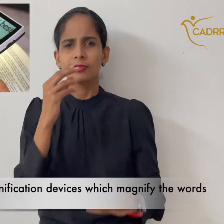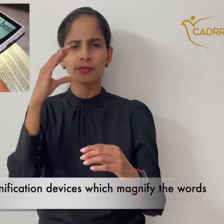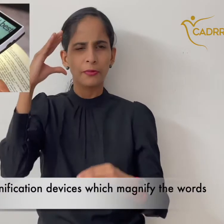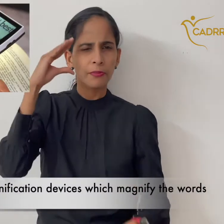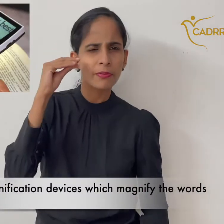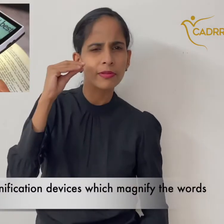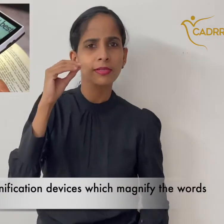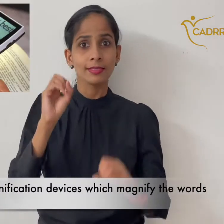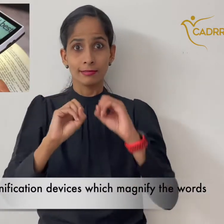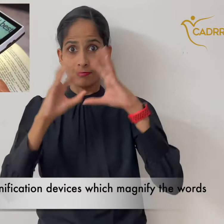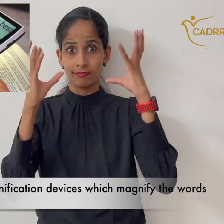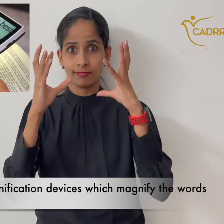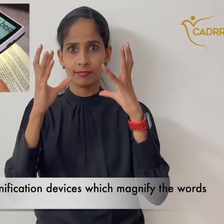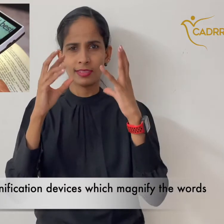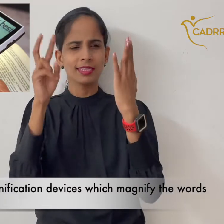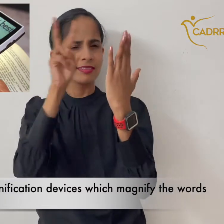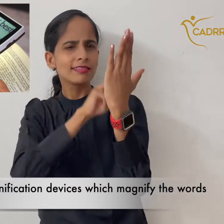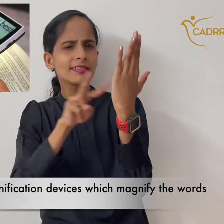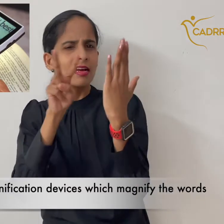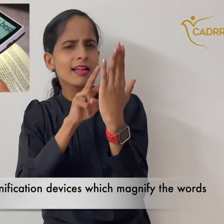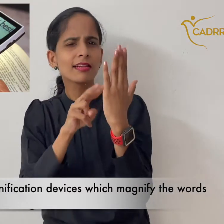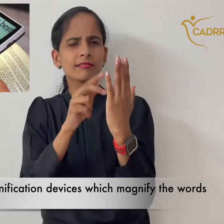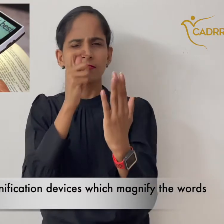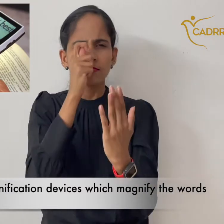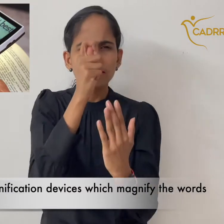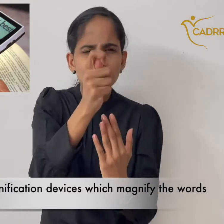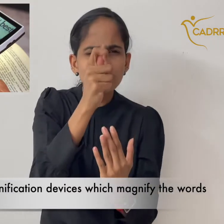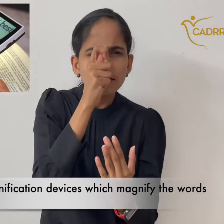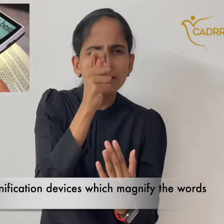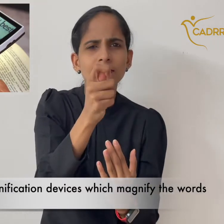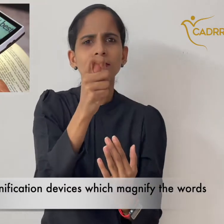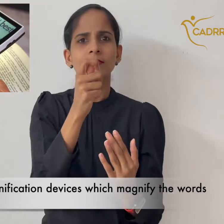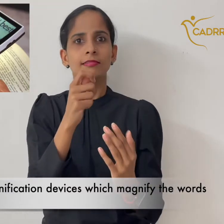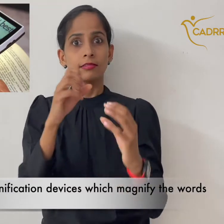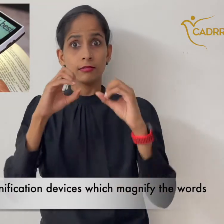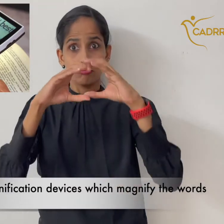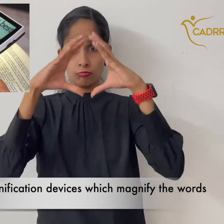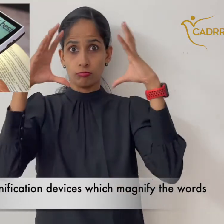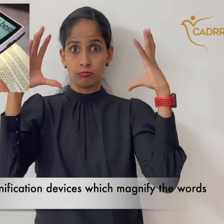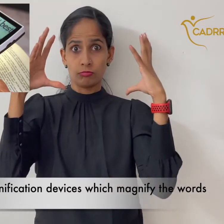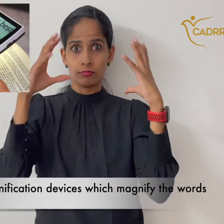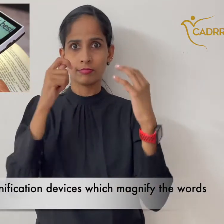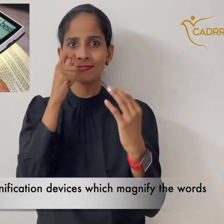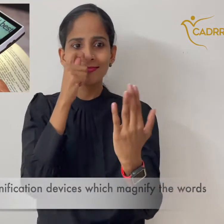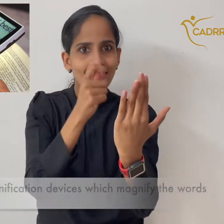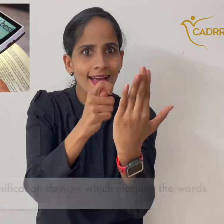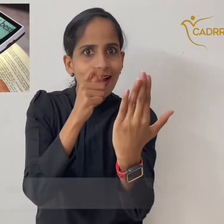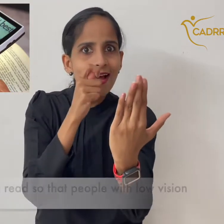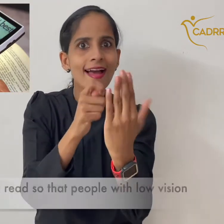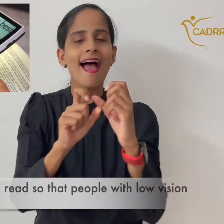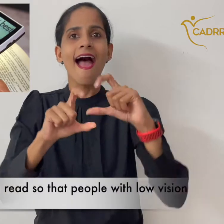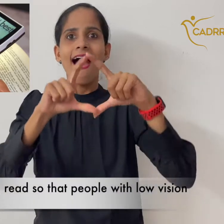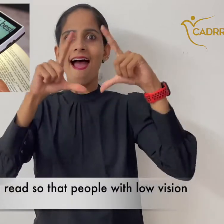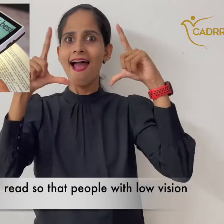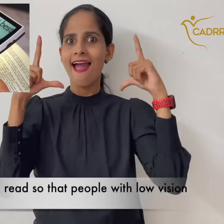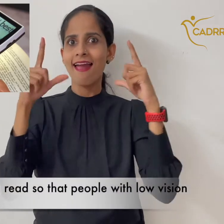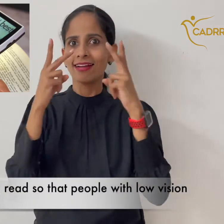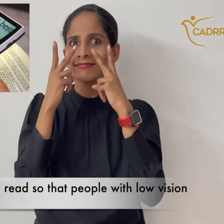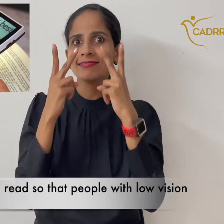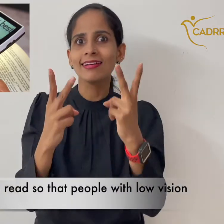Magnifiers or magnification devices which magnify the words that are being read, so